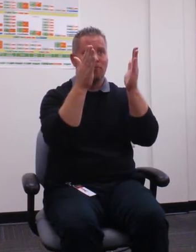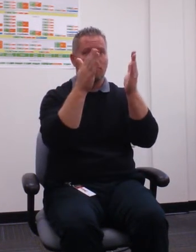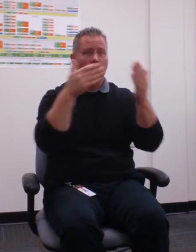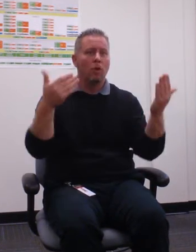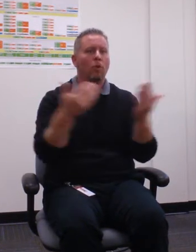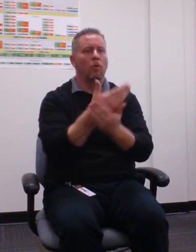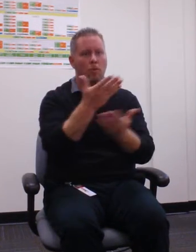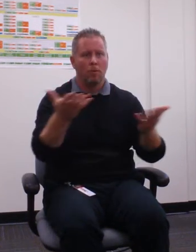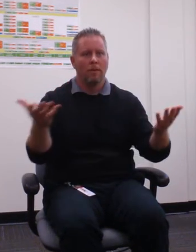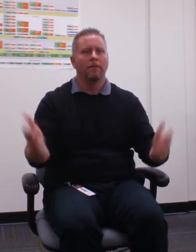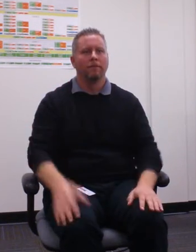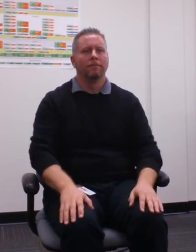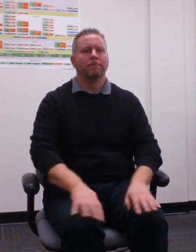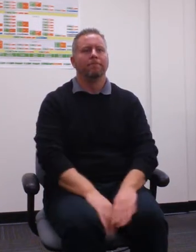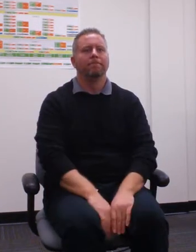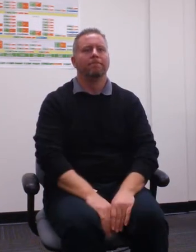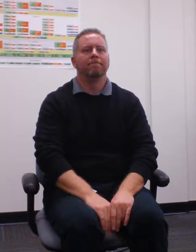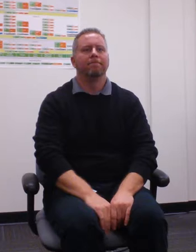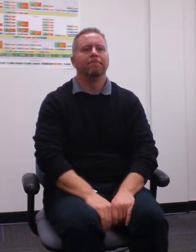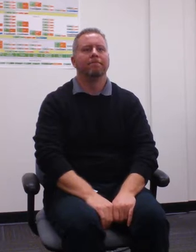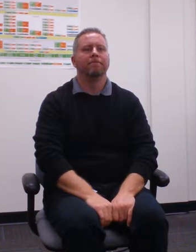newer stuff.